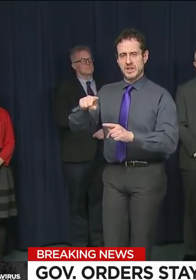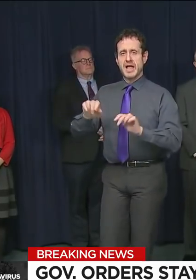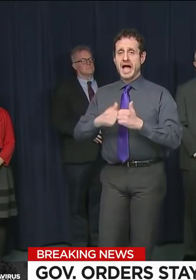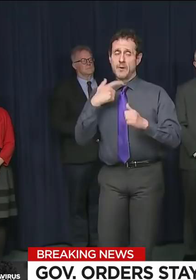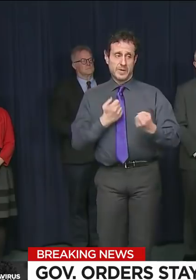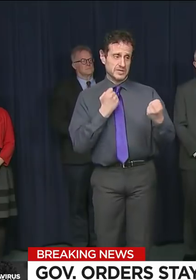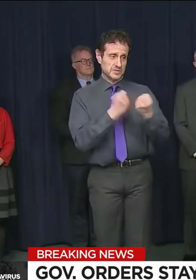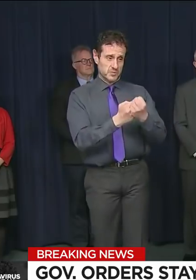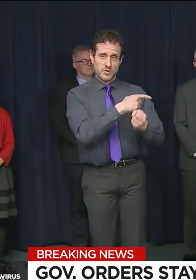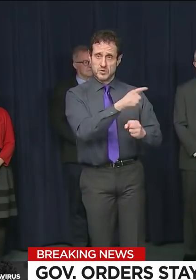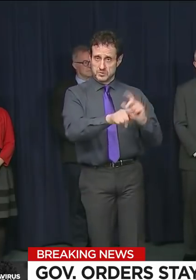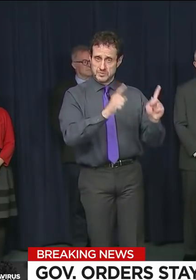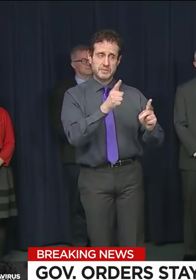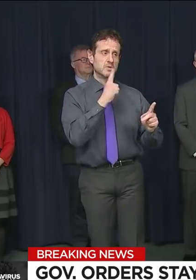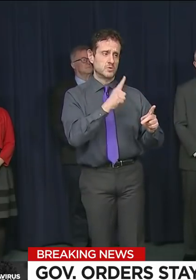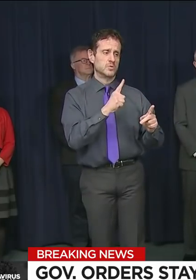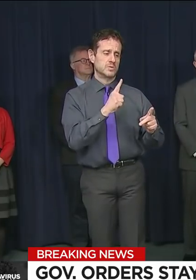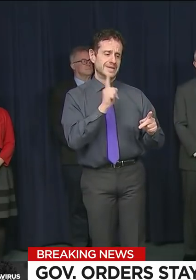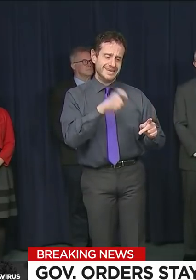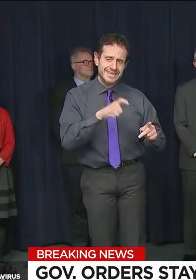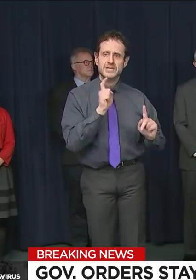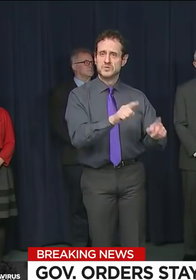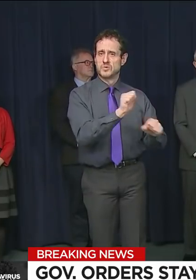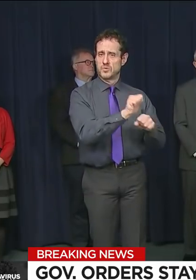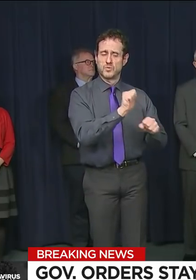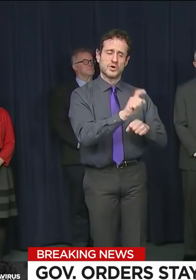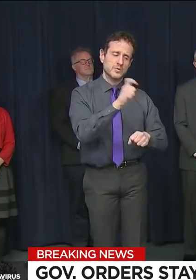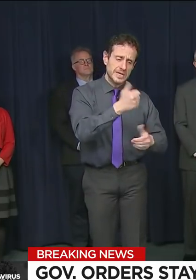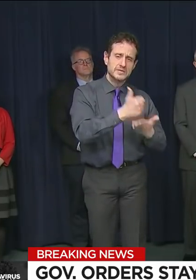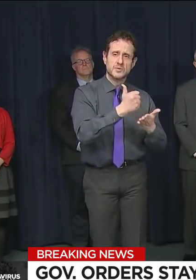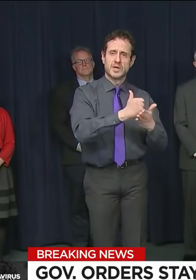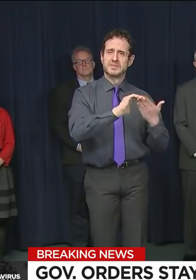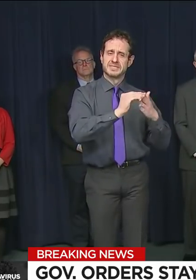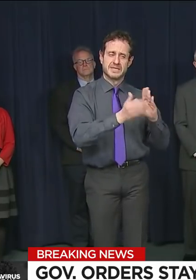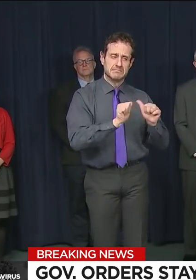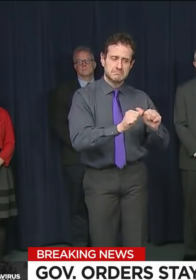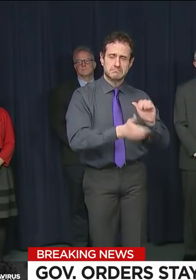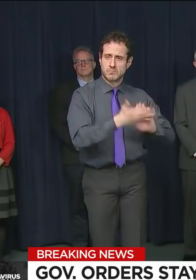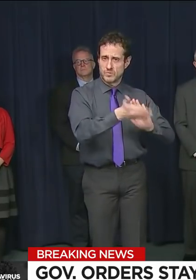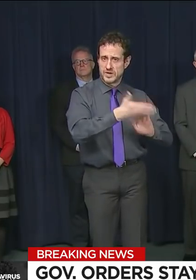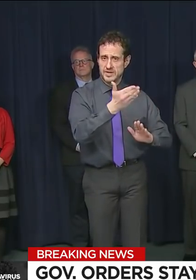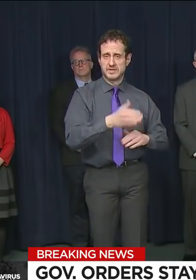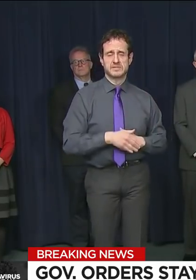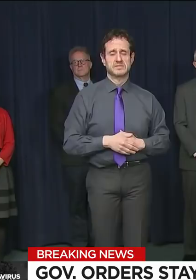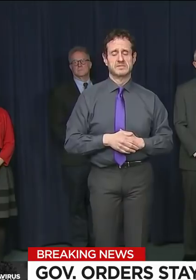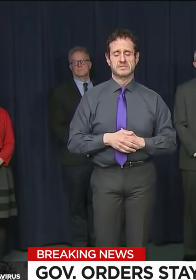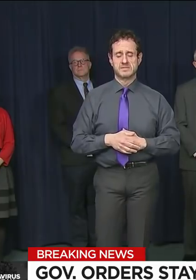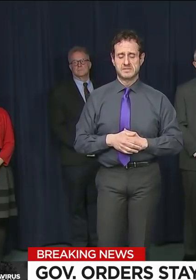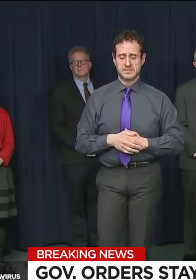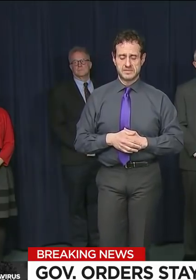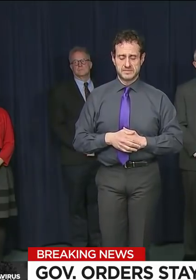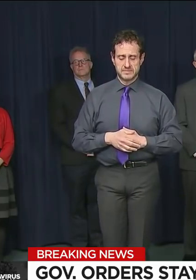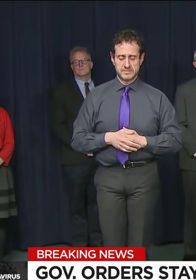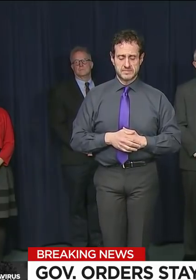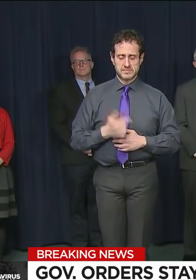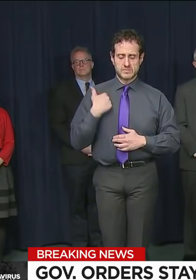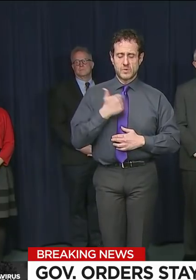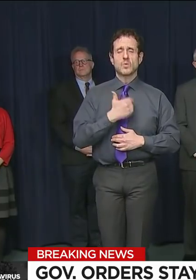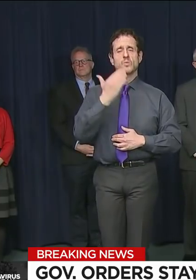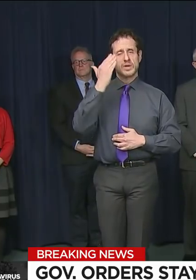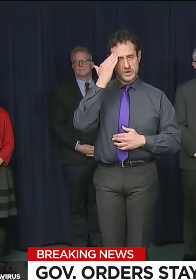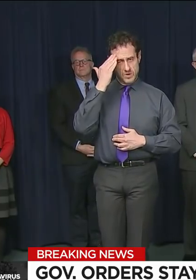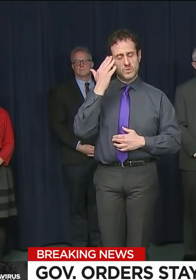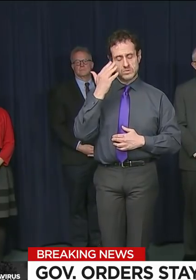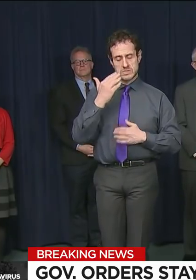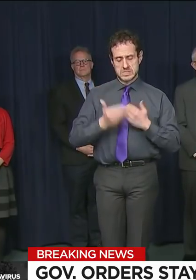people on the front lines of this fight and the people most vulnerable to its consequences. We know this will be